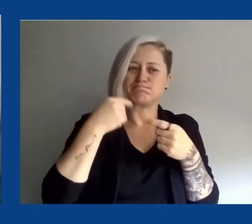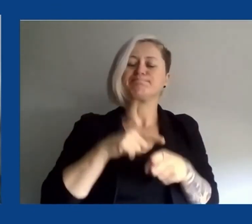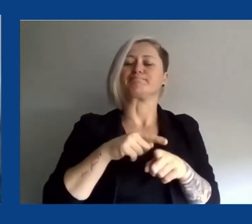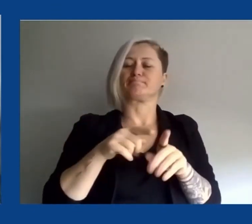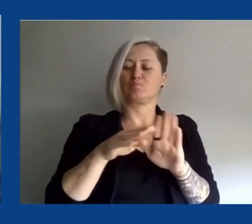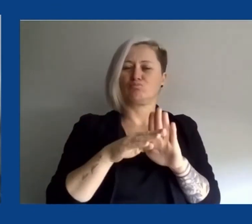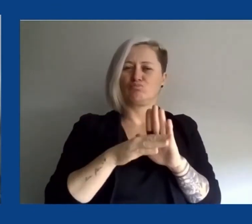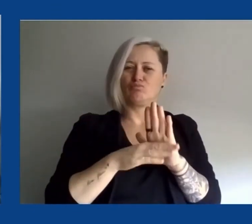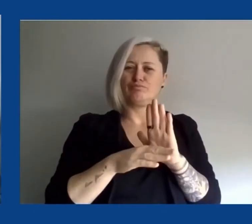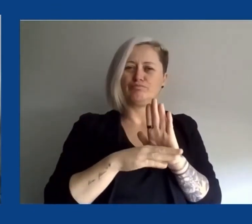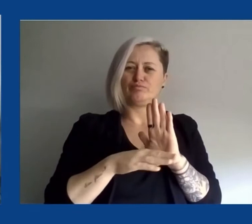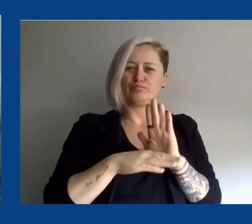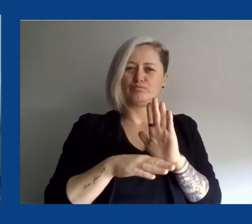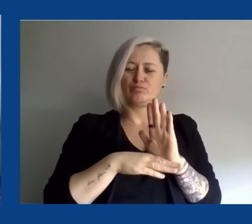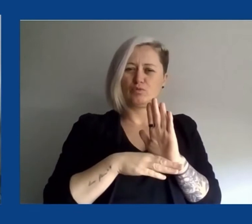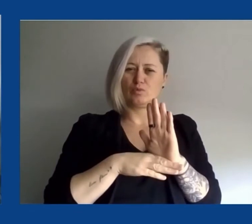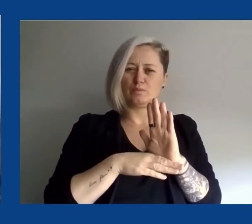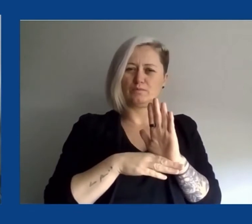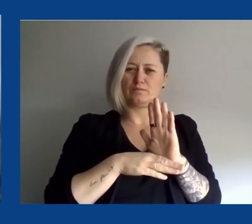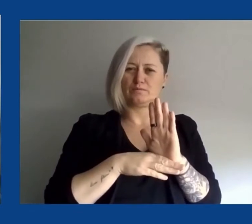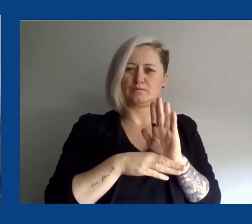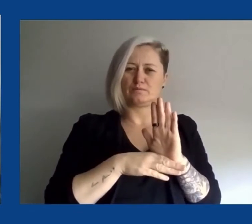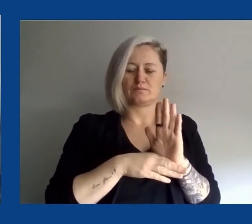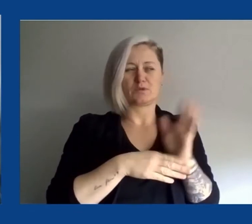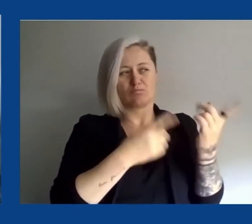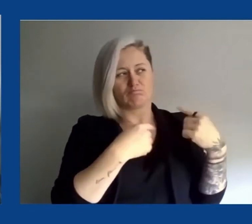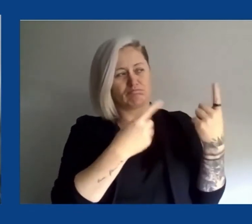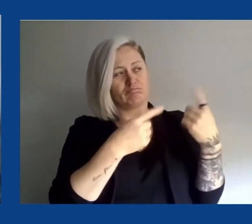that we were assimilating into a system that